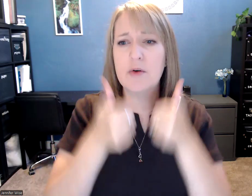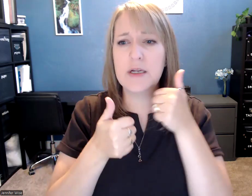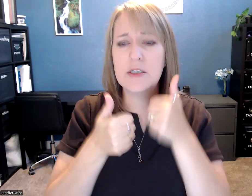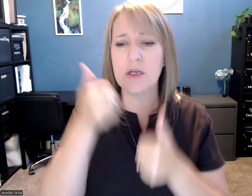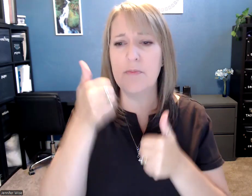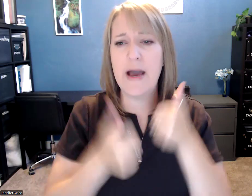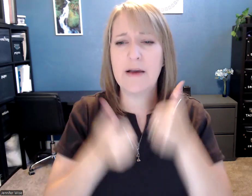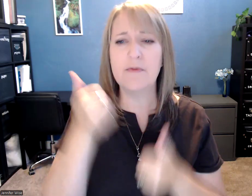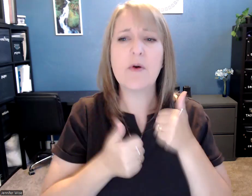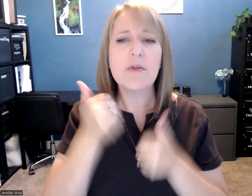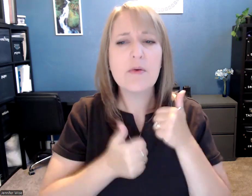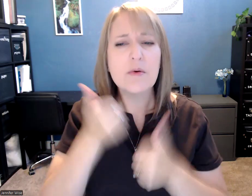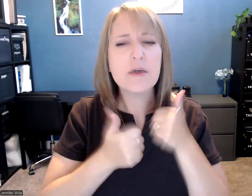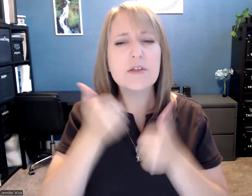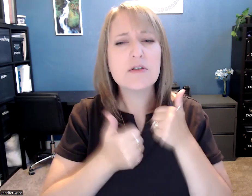going to go back and forth. Which?